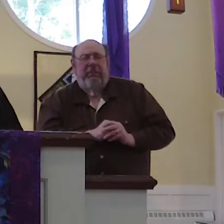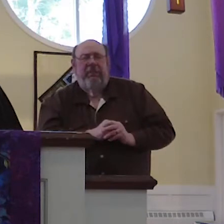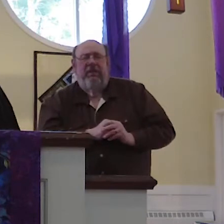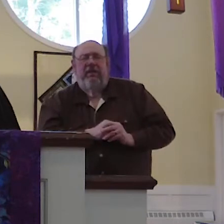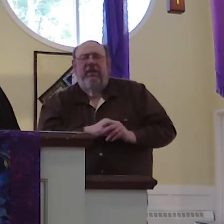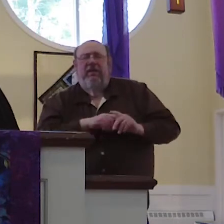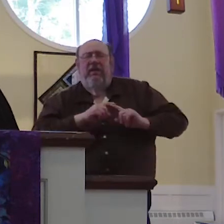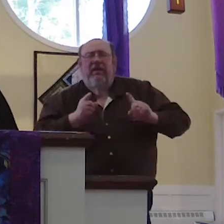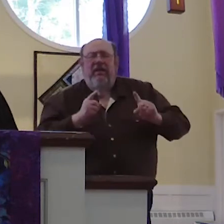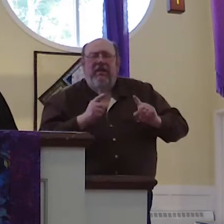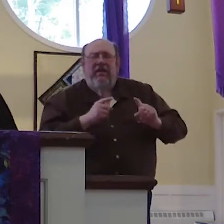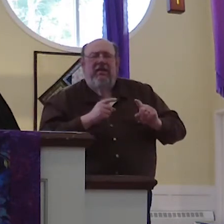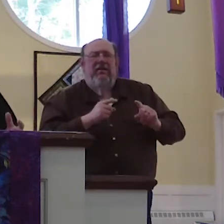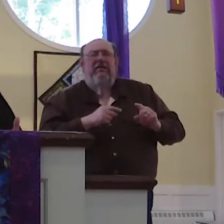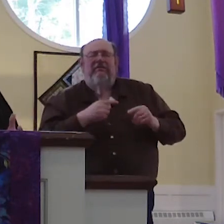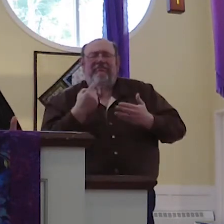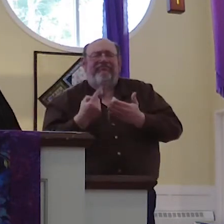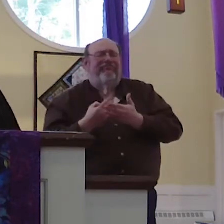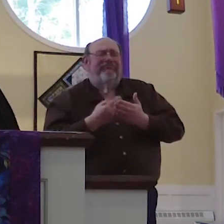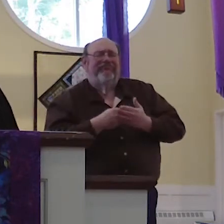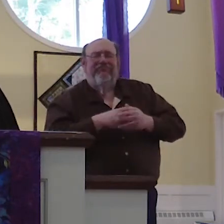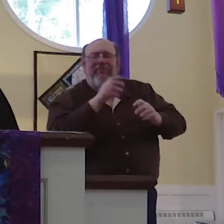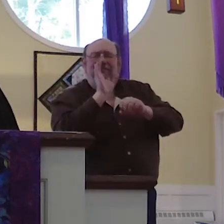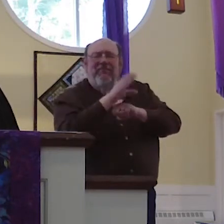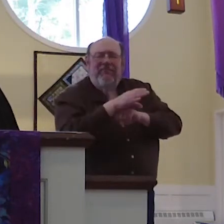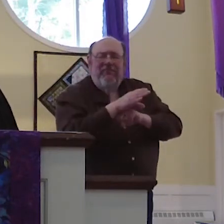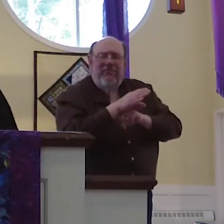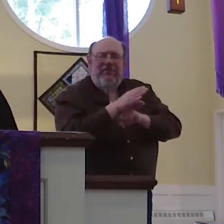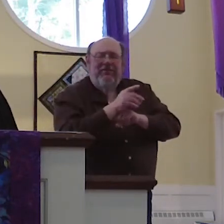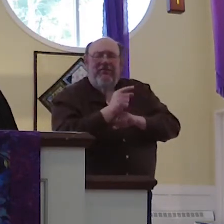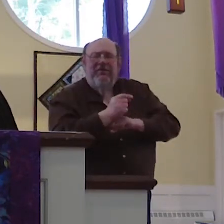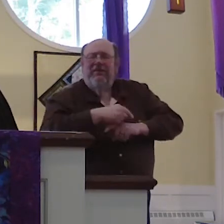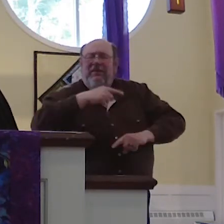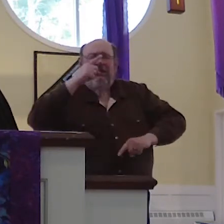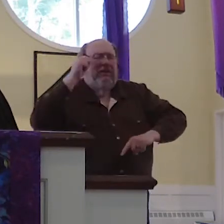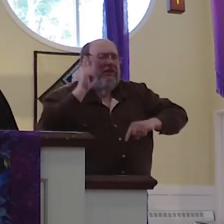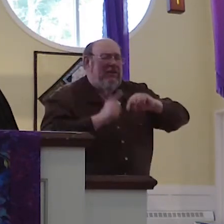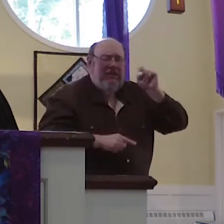one should ever be talked into the idea that they can't pray.